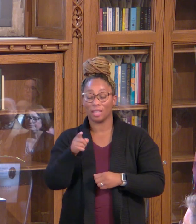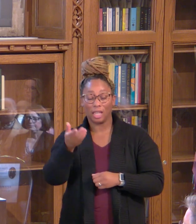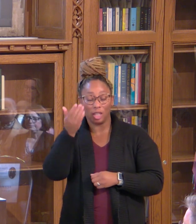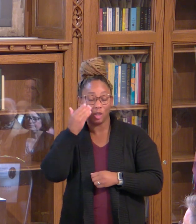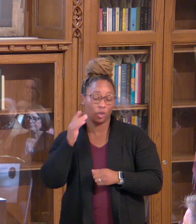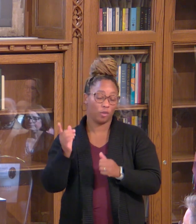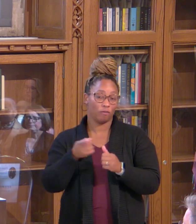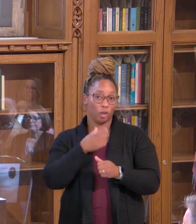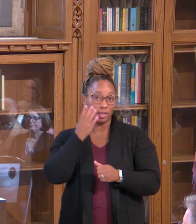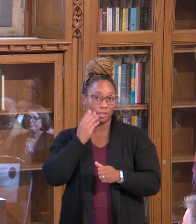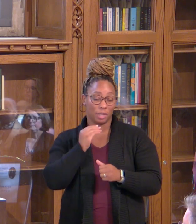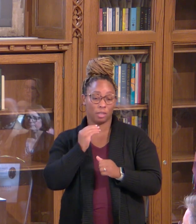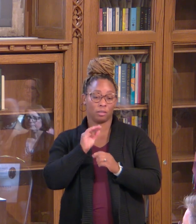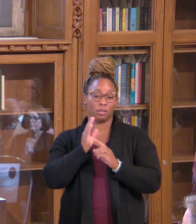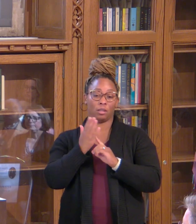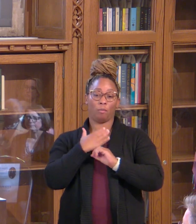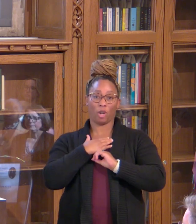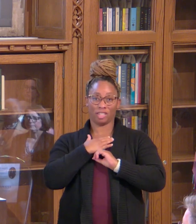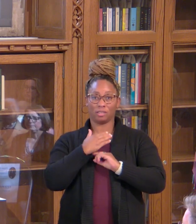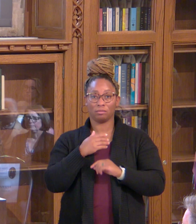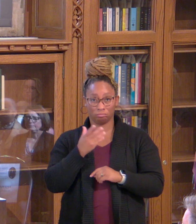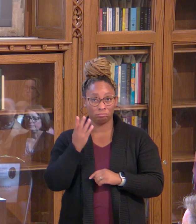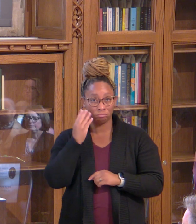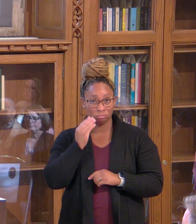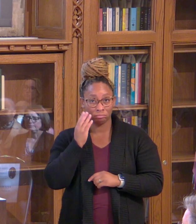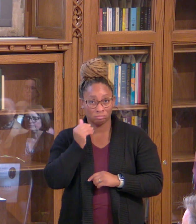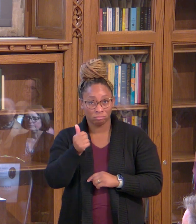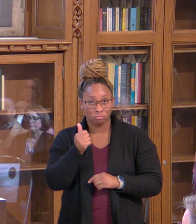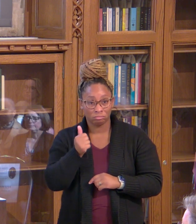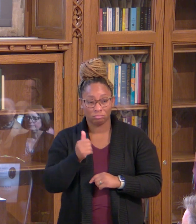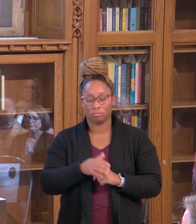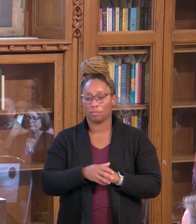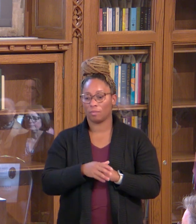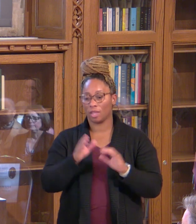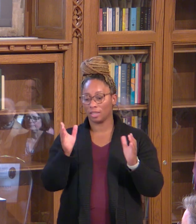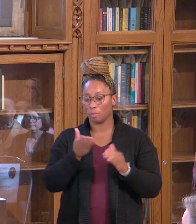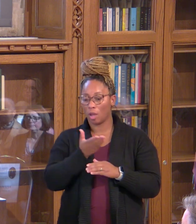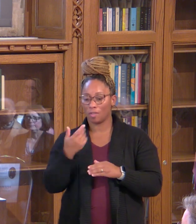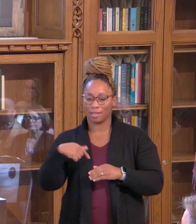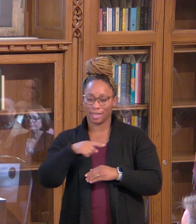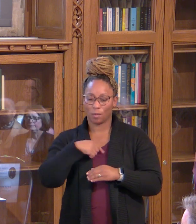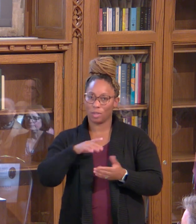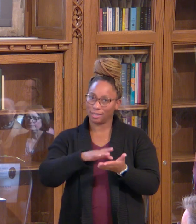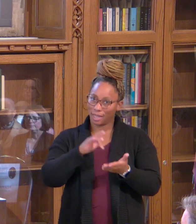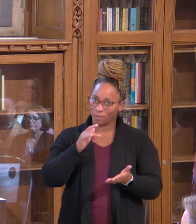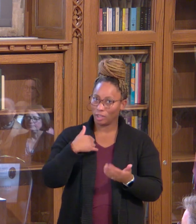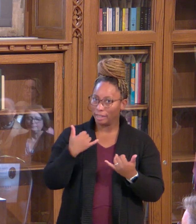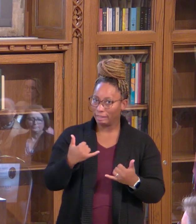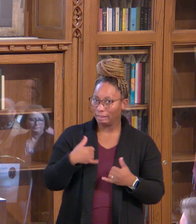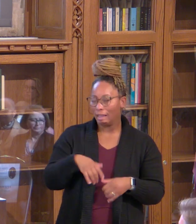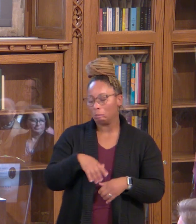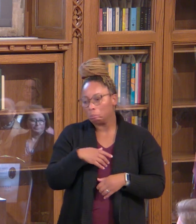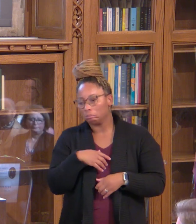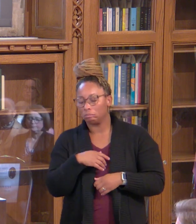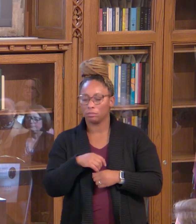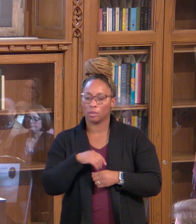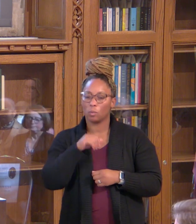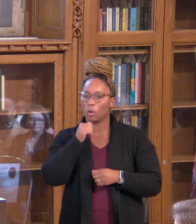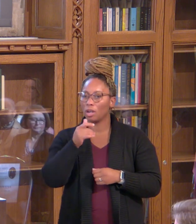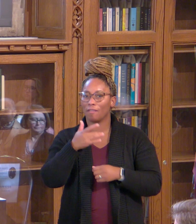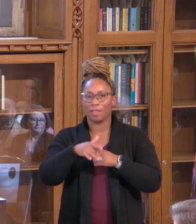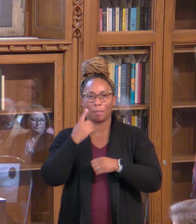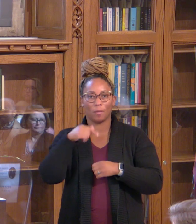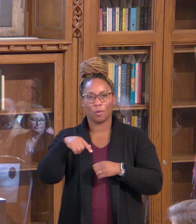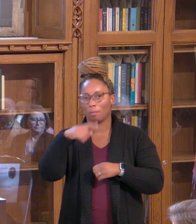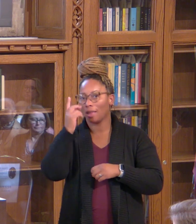firsthand oppression it wasn't as though he didn't know oppression small things that we take for granted today were simply not available to